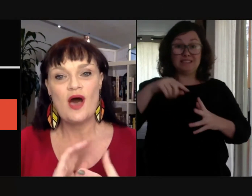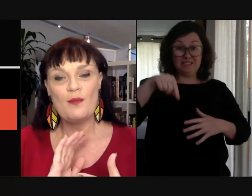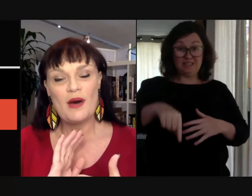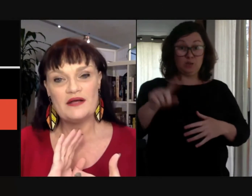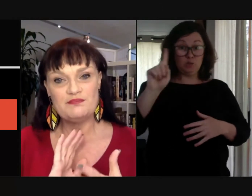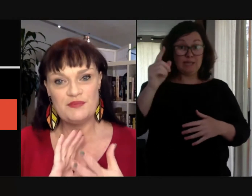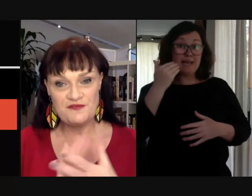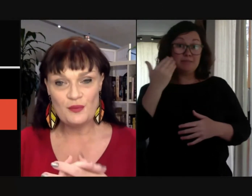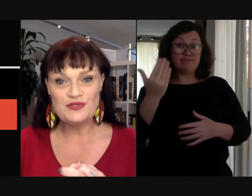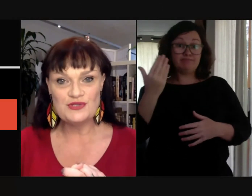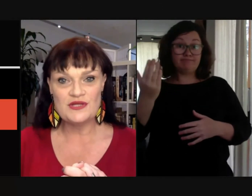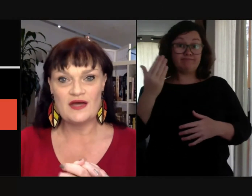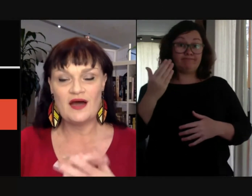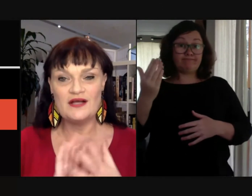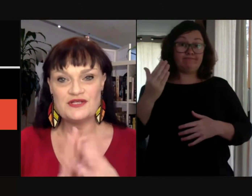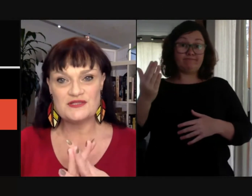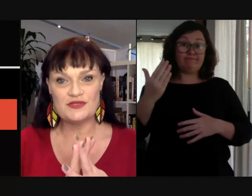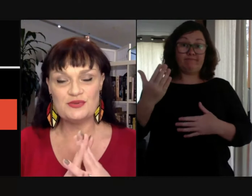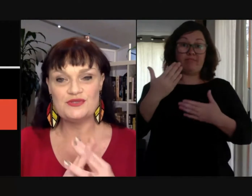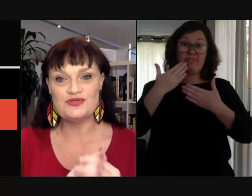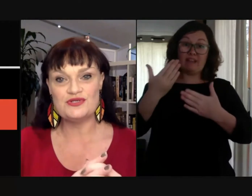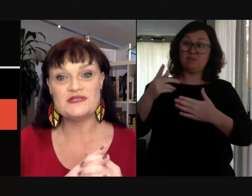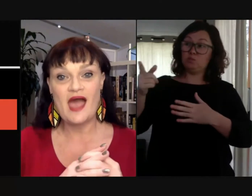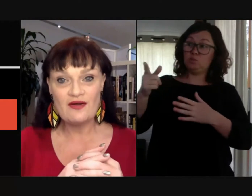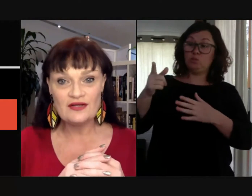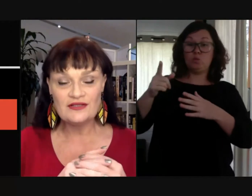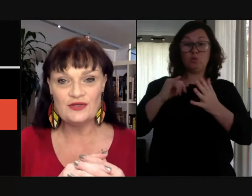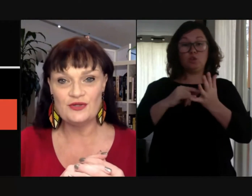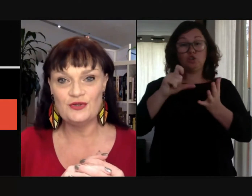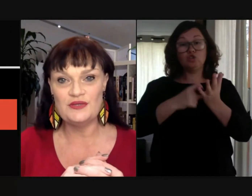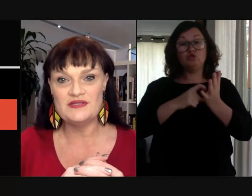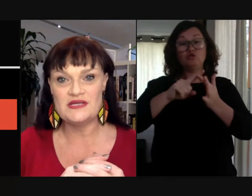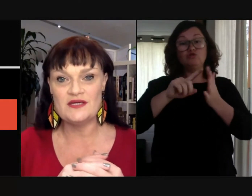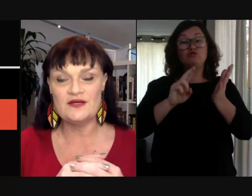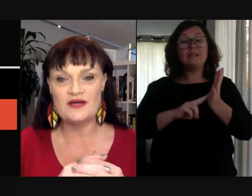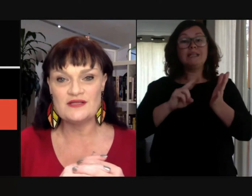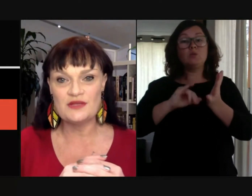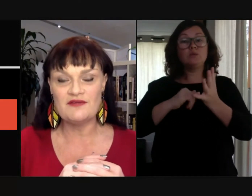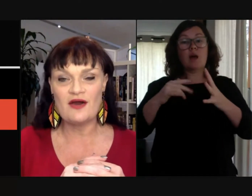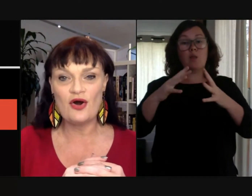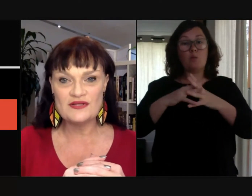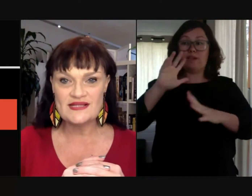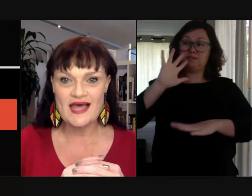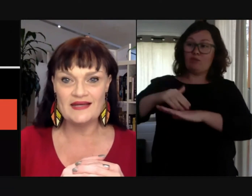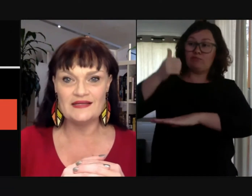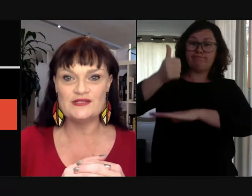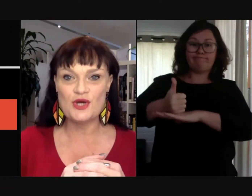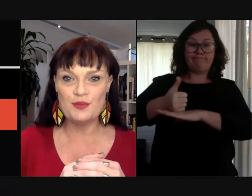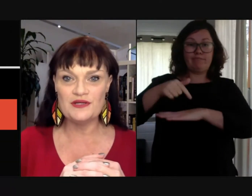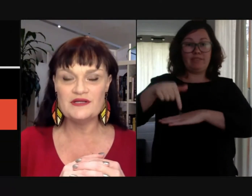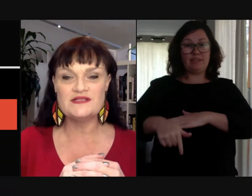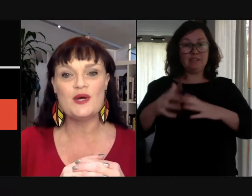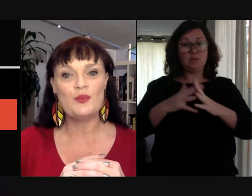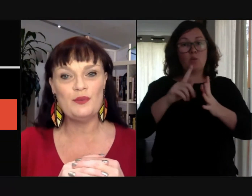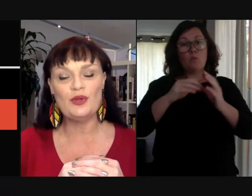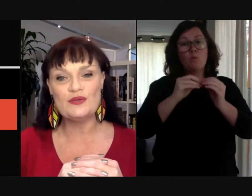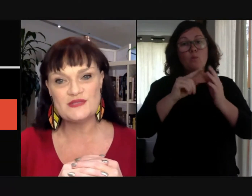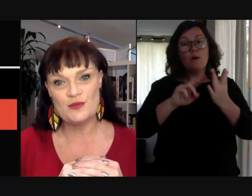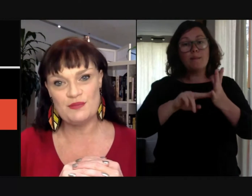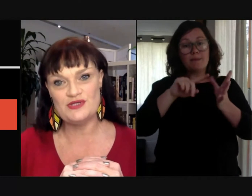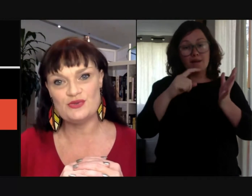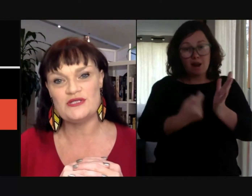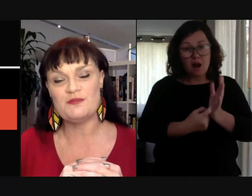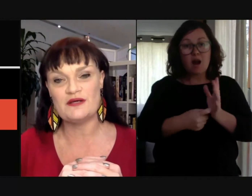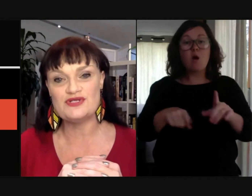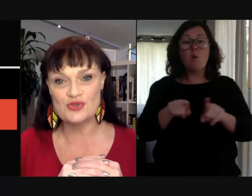Wales. But before we do that, I just want to introduce Carolyn, who is here as one of our Auslan interpreters. We will